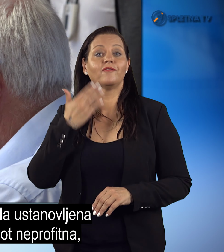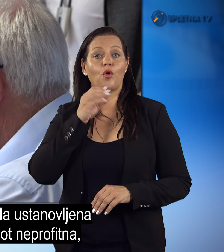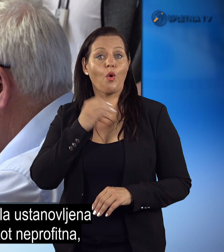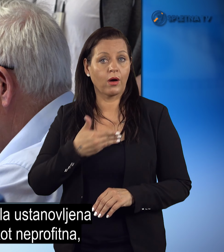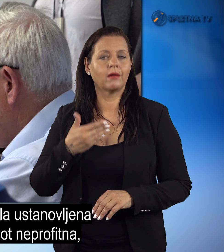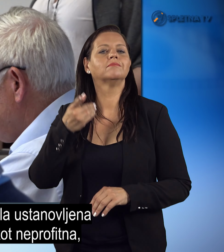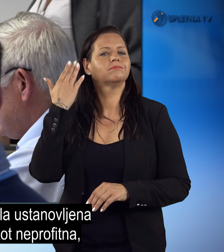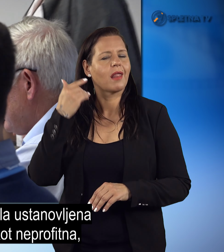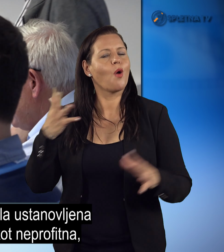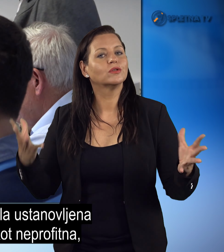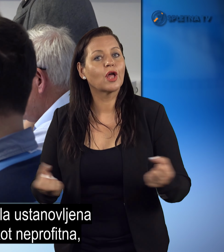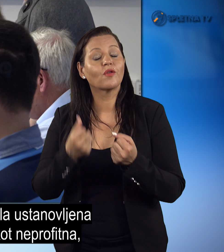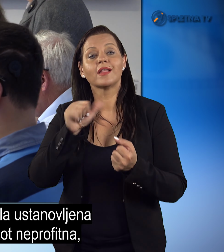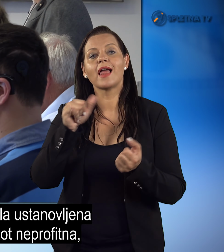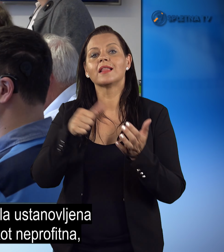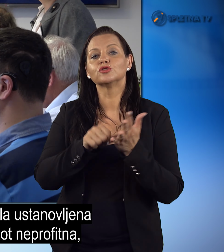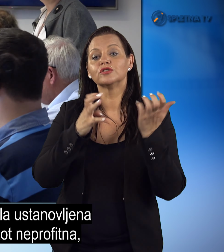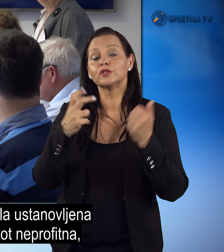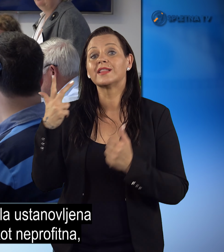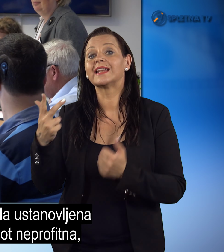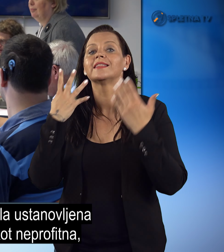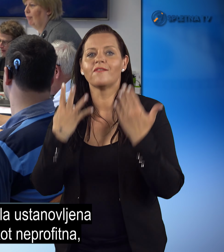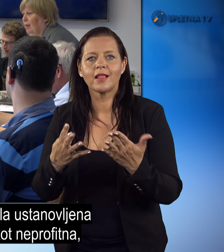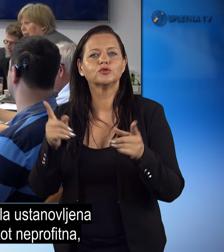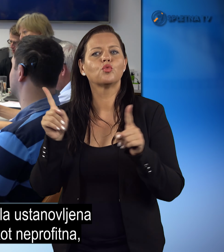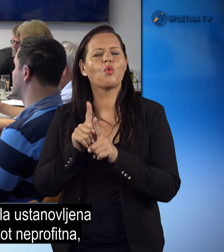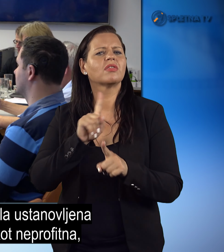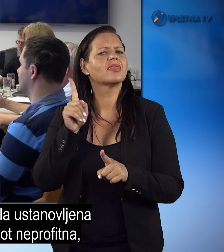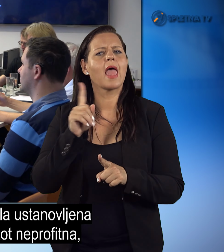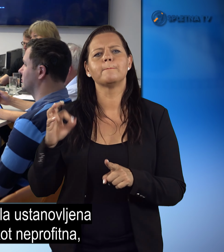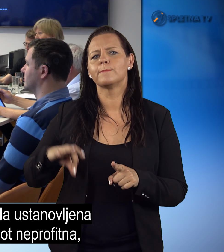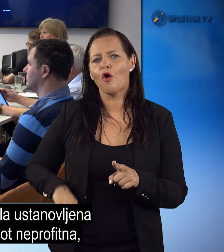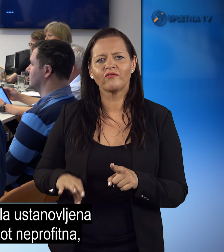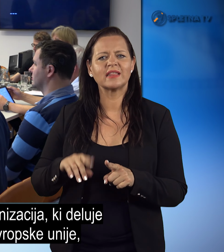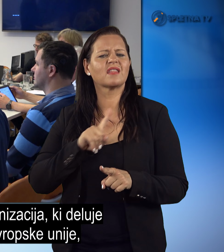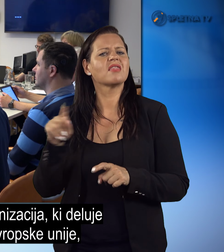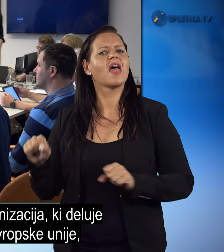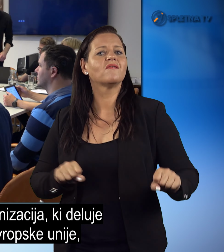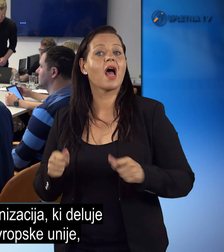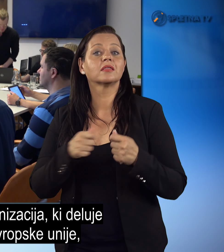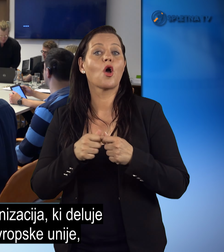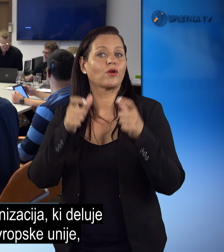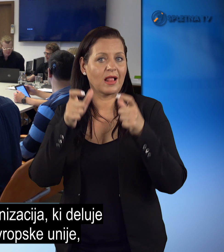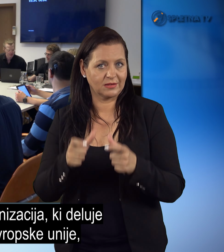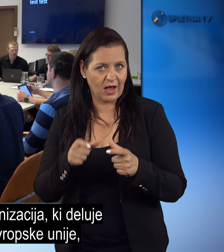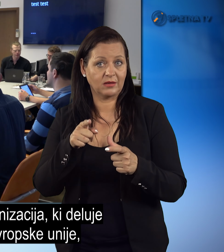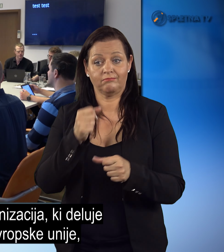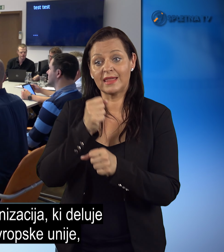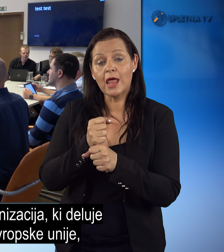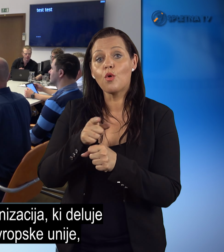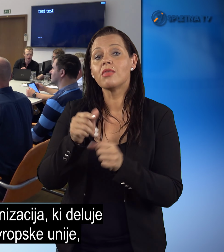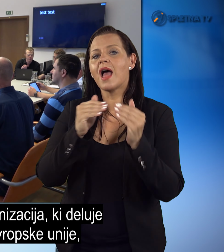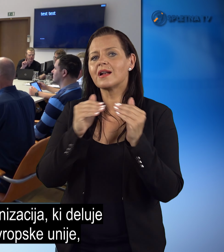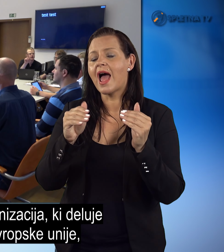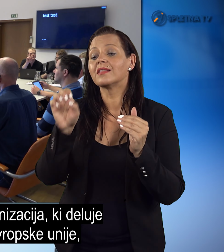EFHOF je bila ustanovljena leta 1993 kot neprofitna, nevladna organizacija, ki deluje na ravni Evropske